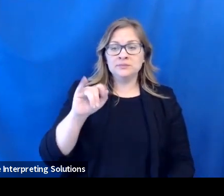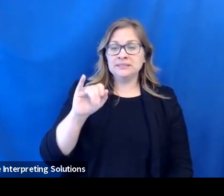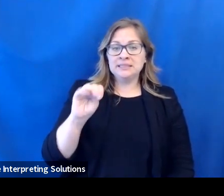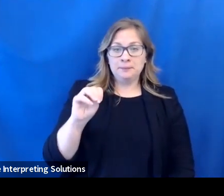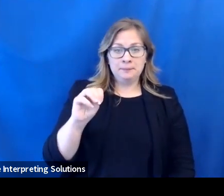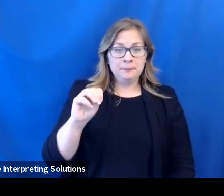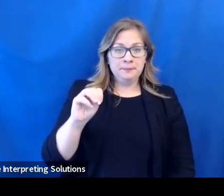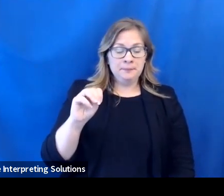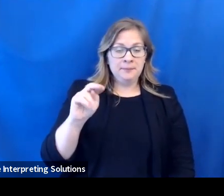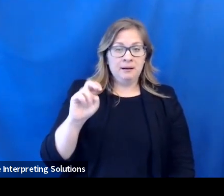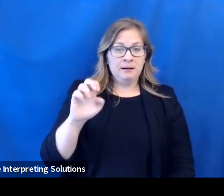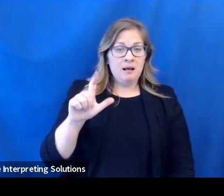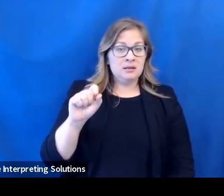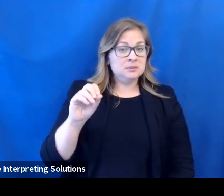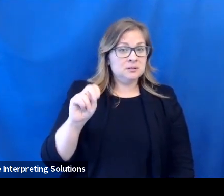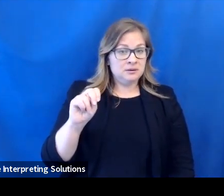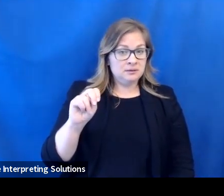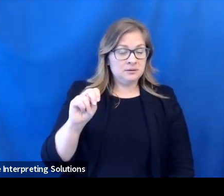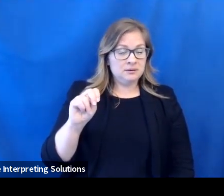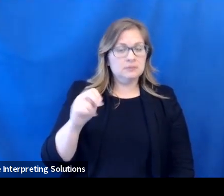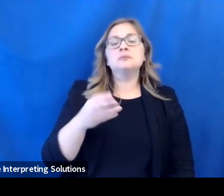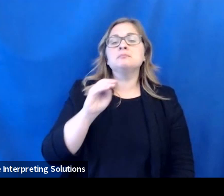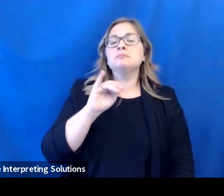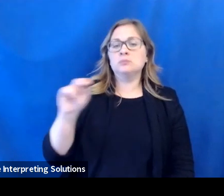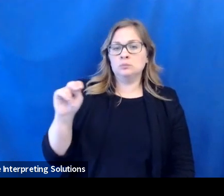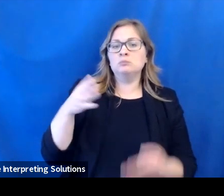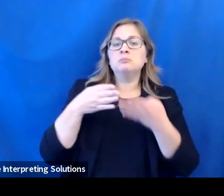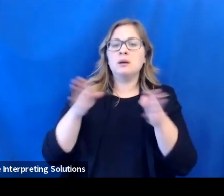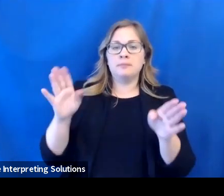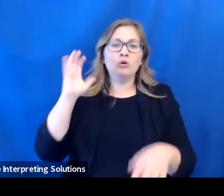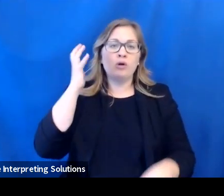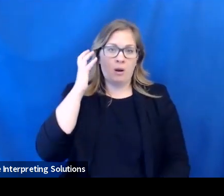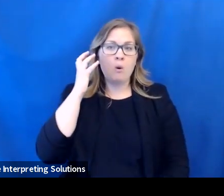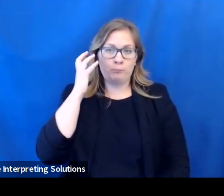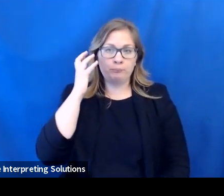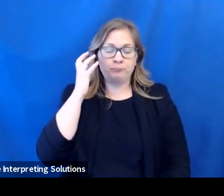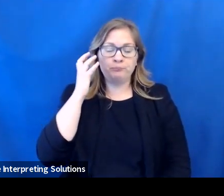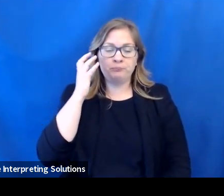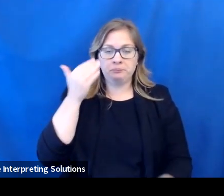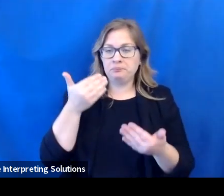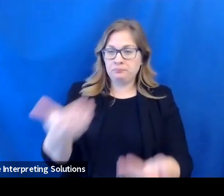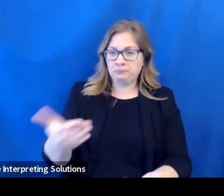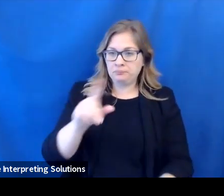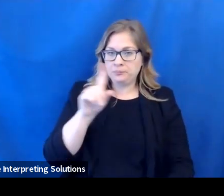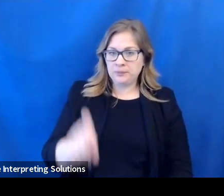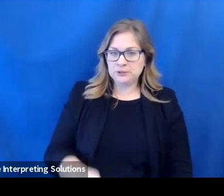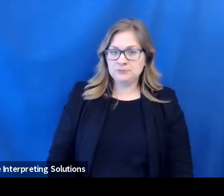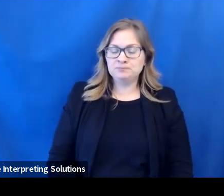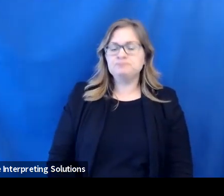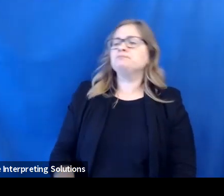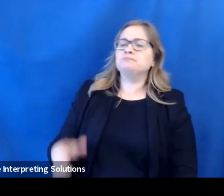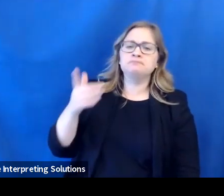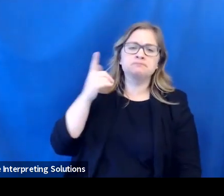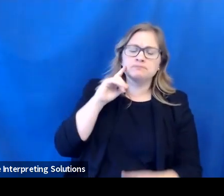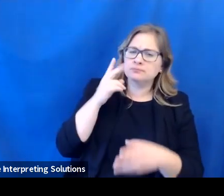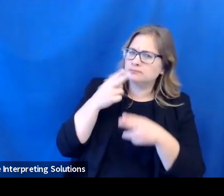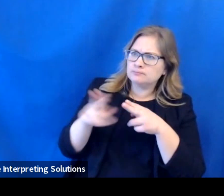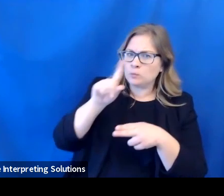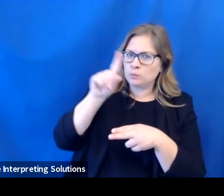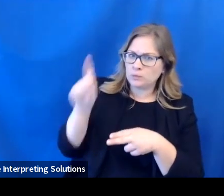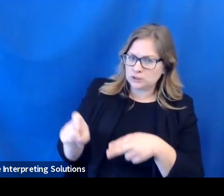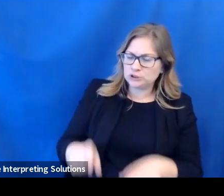open. Got a quick question for the governor and Commissioner Malcolm. We're seeing reports of shortages of healthcare workers in